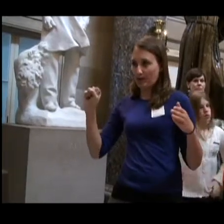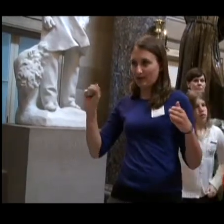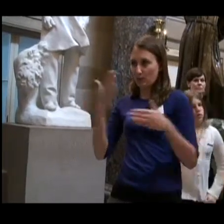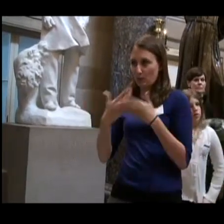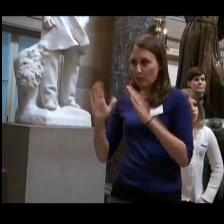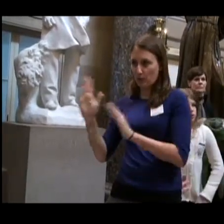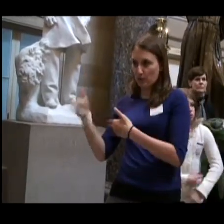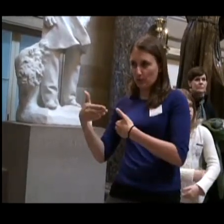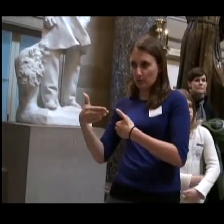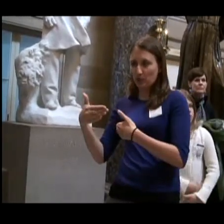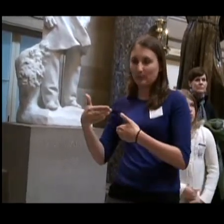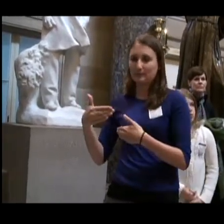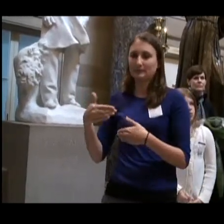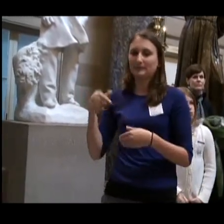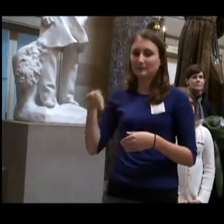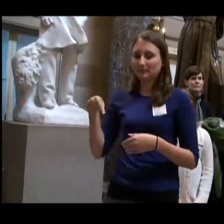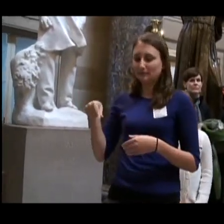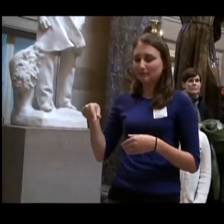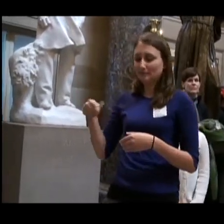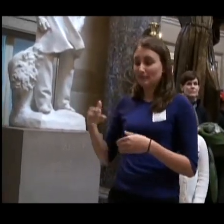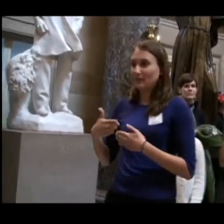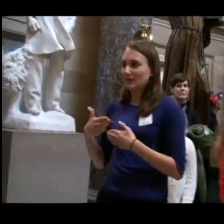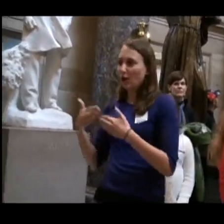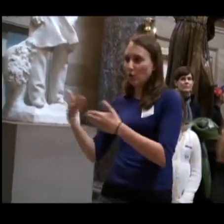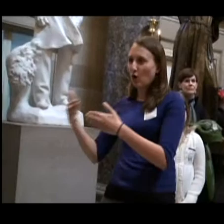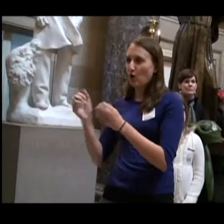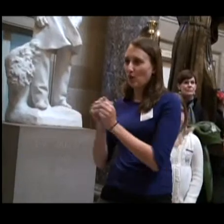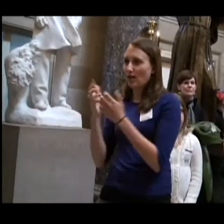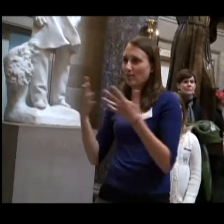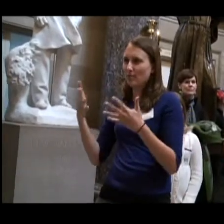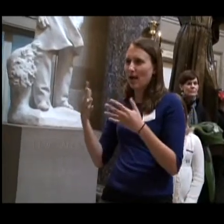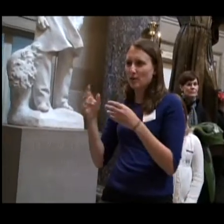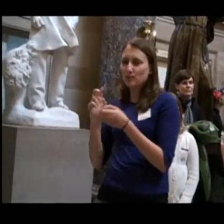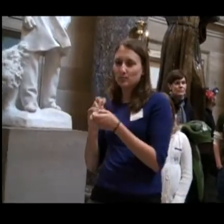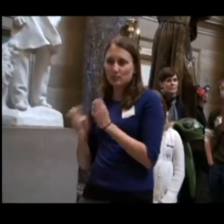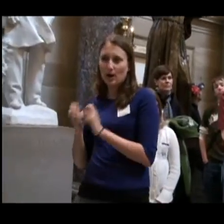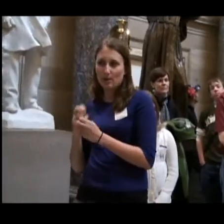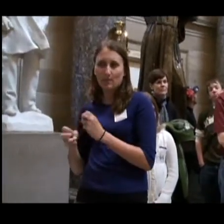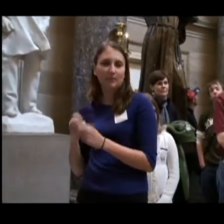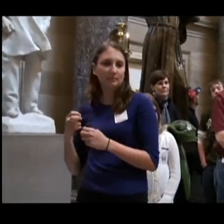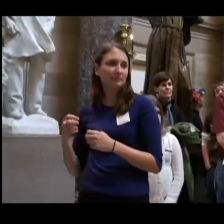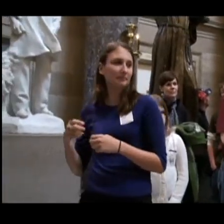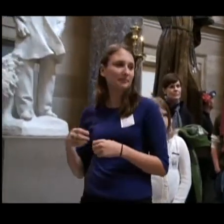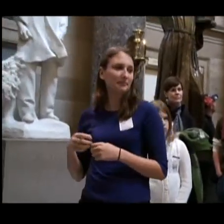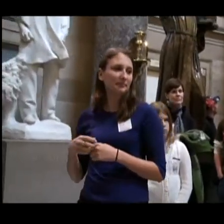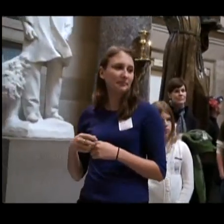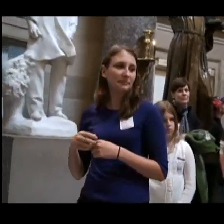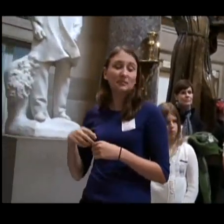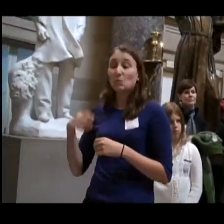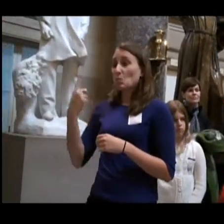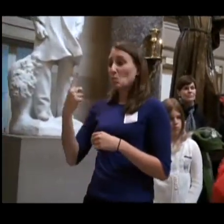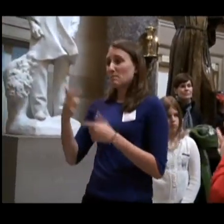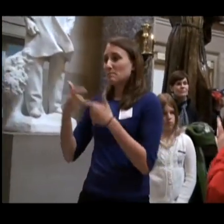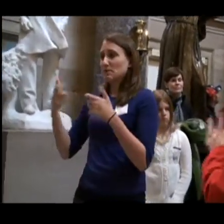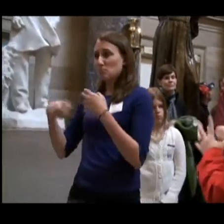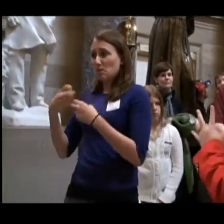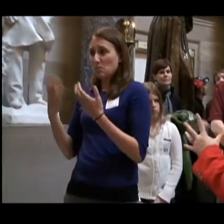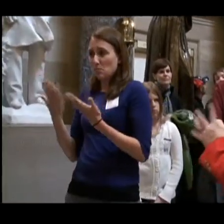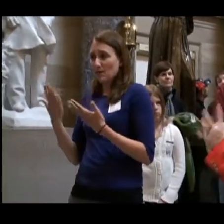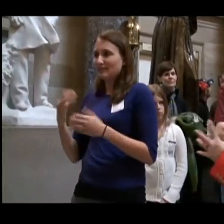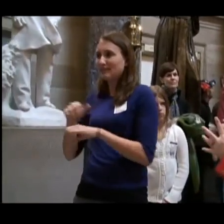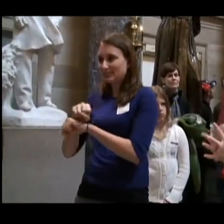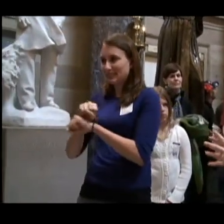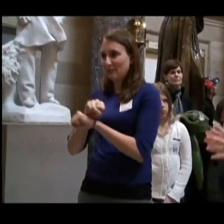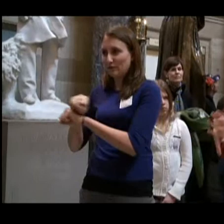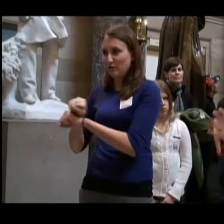Whigs, they got along on a lot of their issues, but there was one issue that deeply divided them. It was over the issue of slavery, and they just couldn't